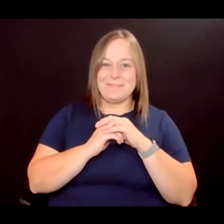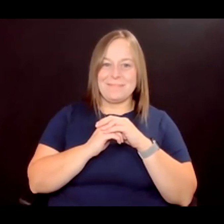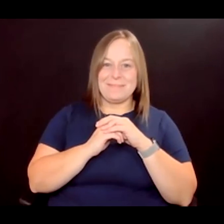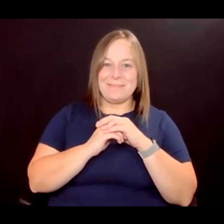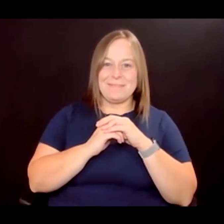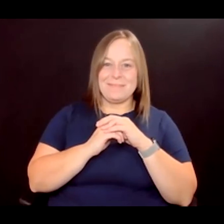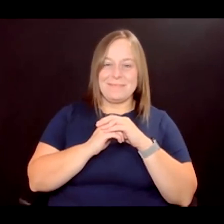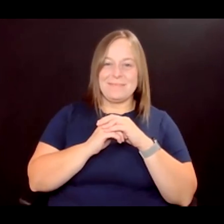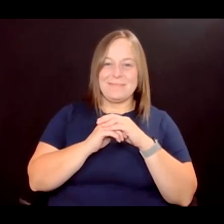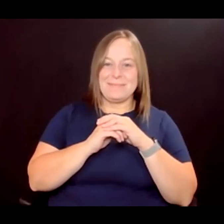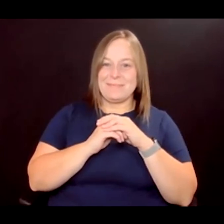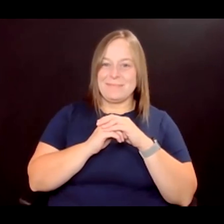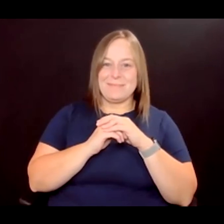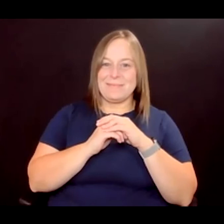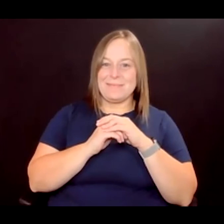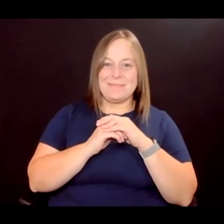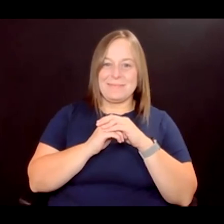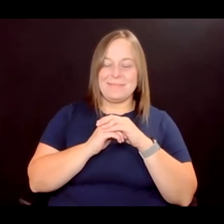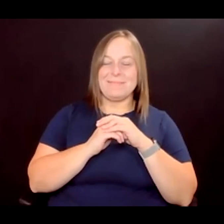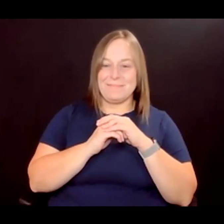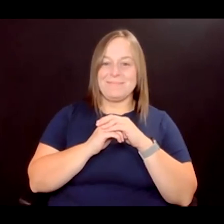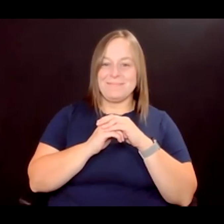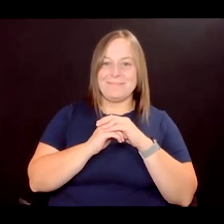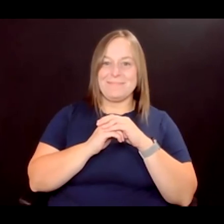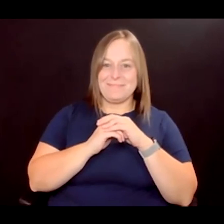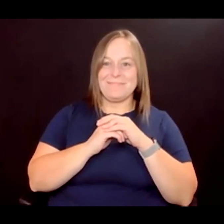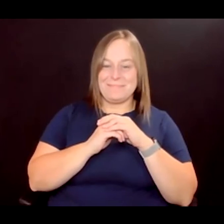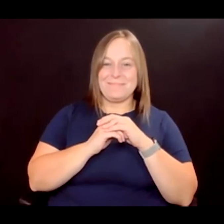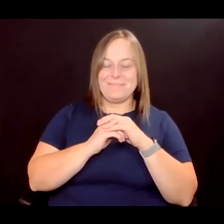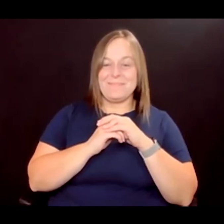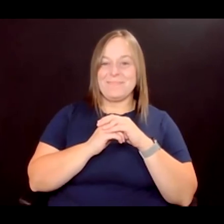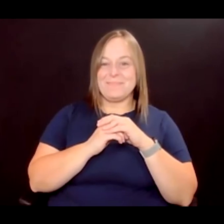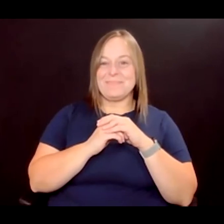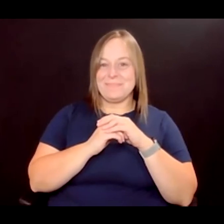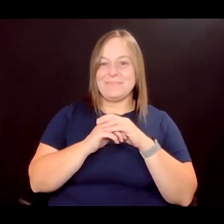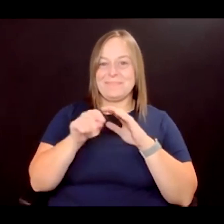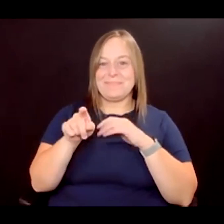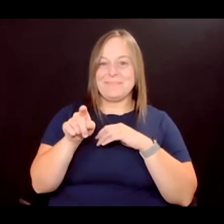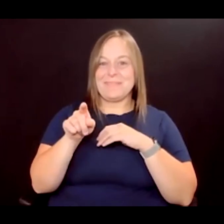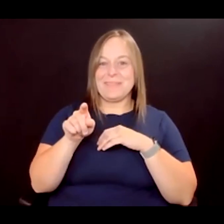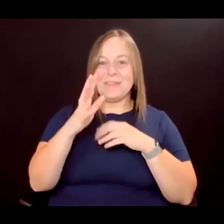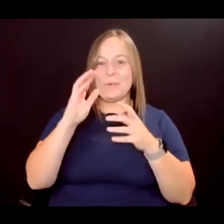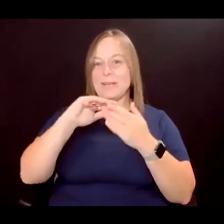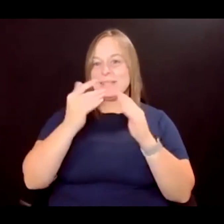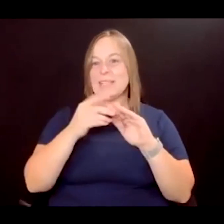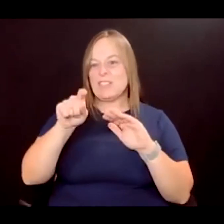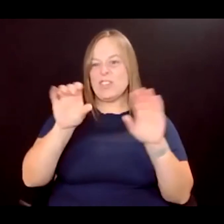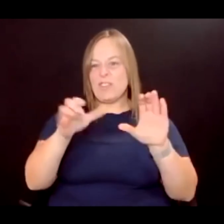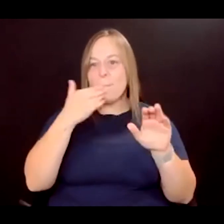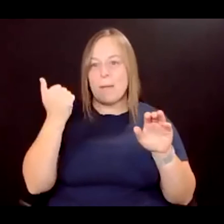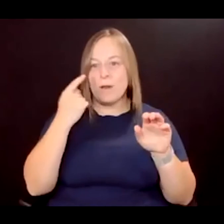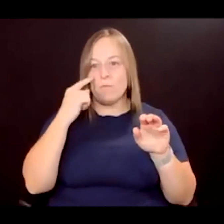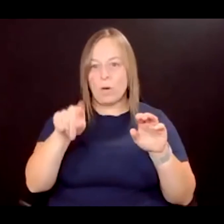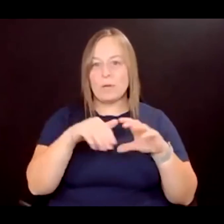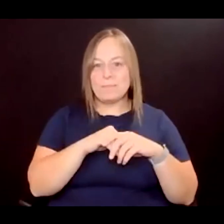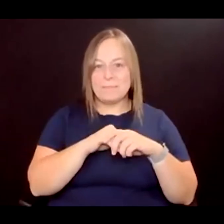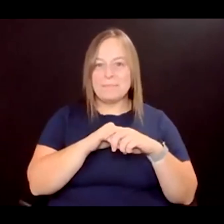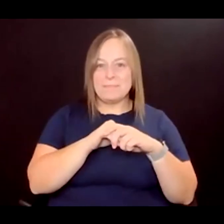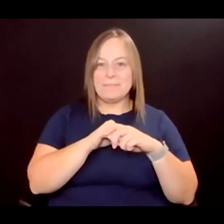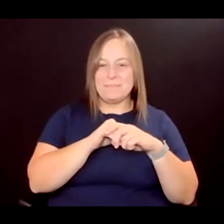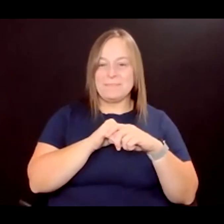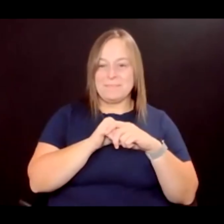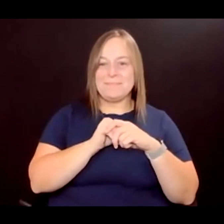statewide group that meets via Zoom on the 4th Tuesday of every month. We currently have a working group for the Capital Region as well. So